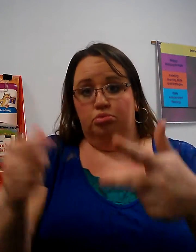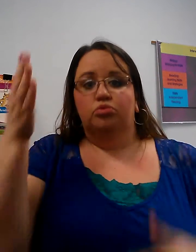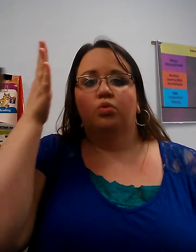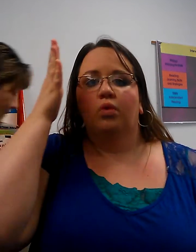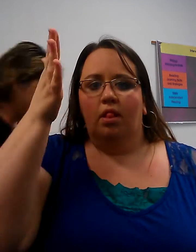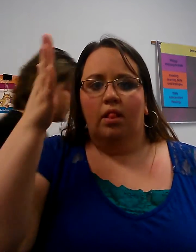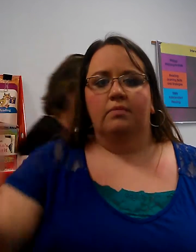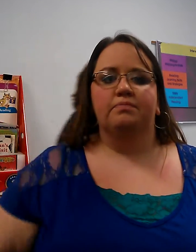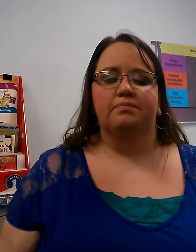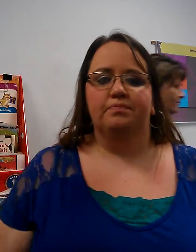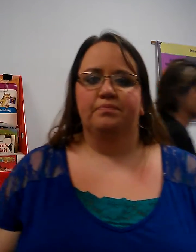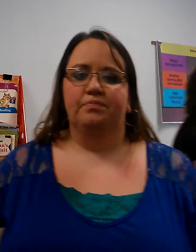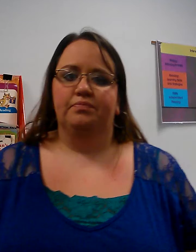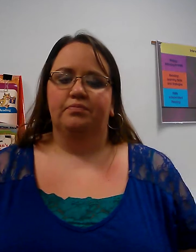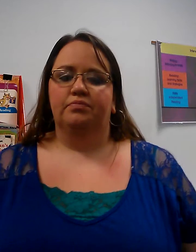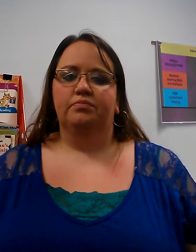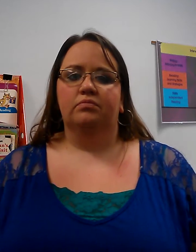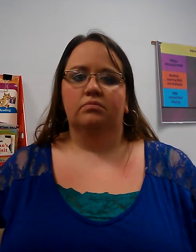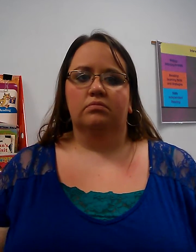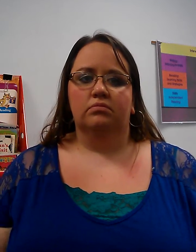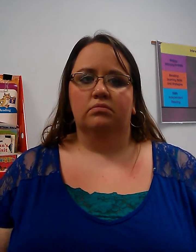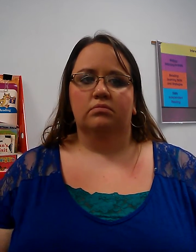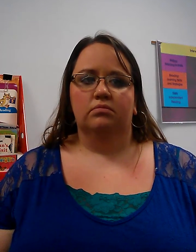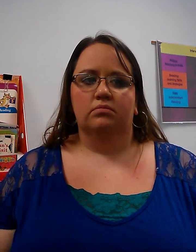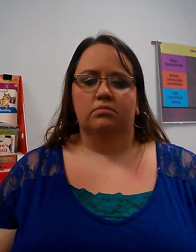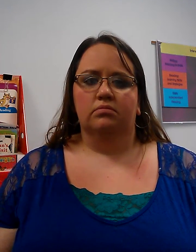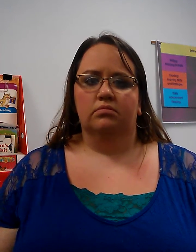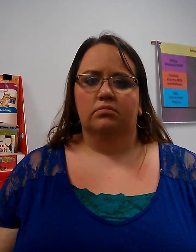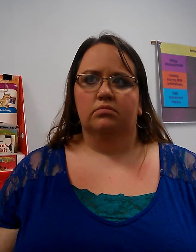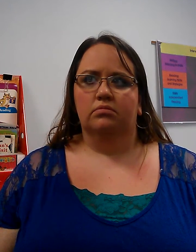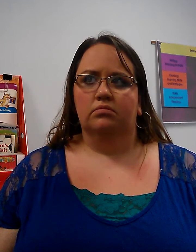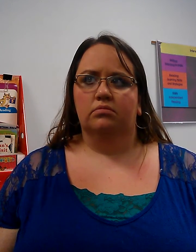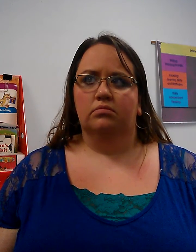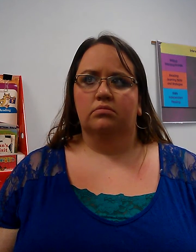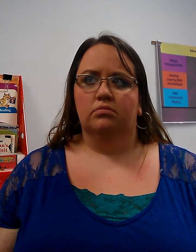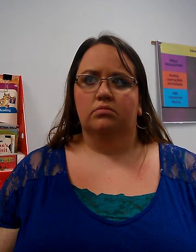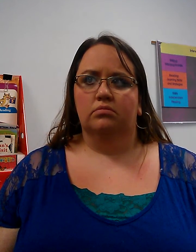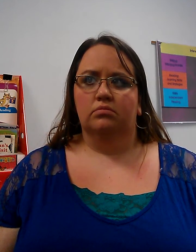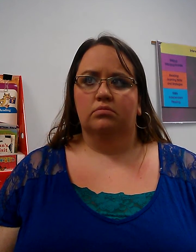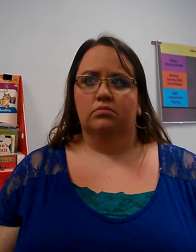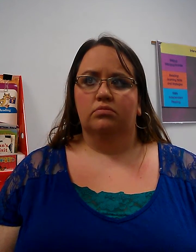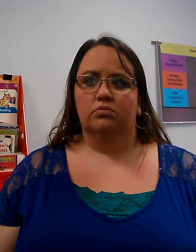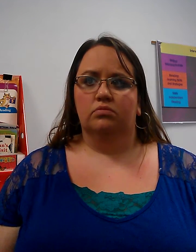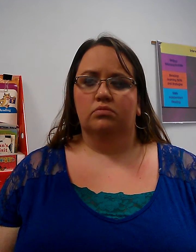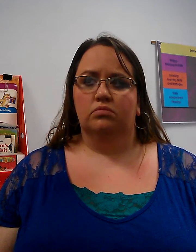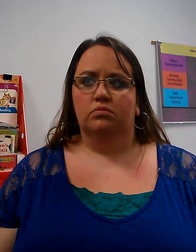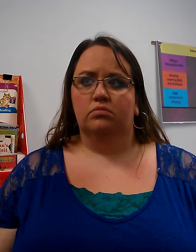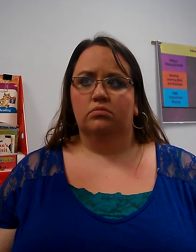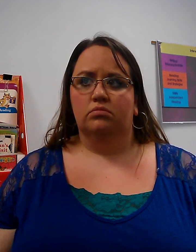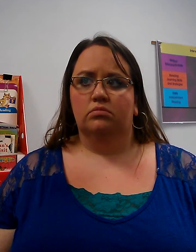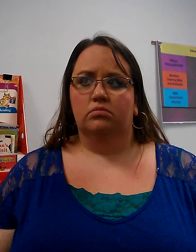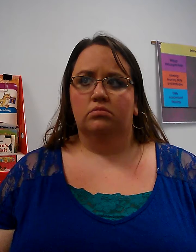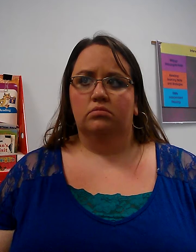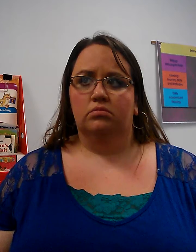Although the middle-class population began to decentralize out of the central cities before World War II, the flood of movement